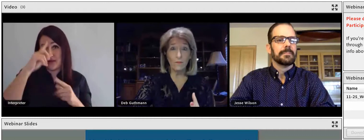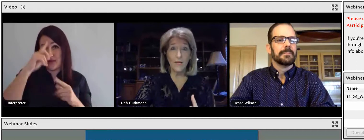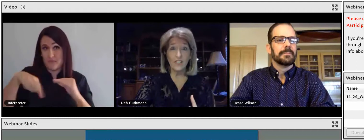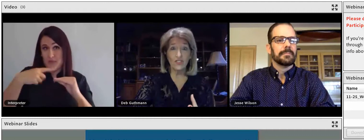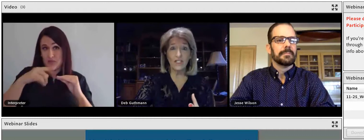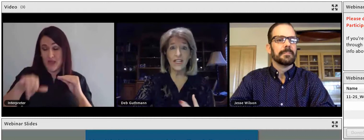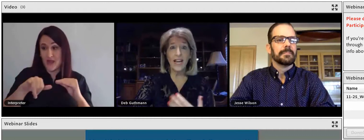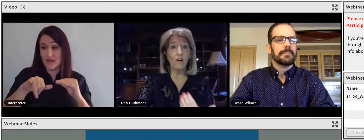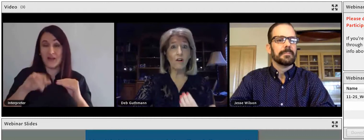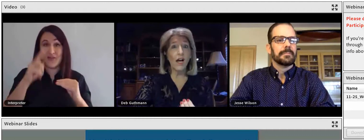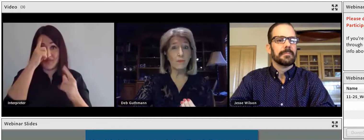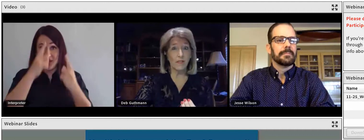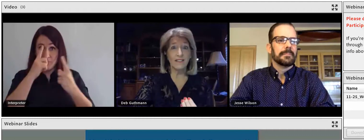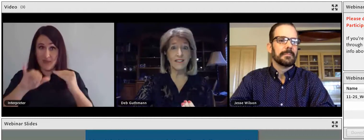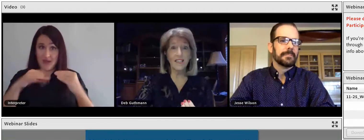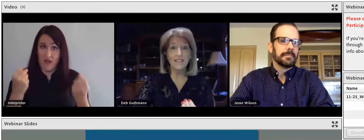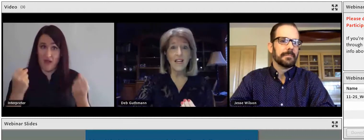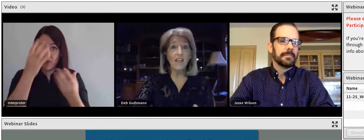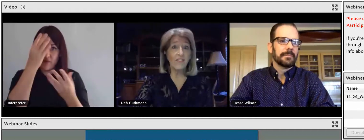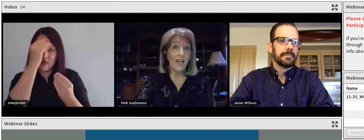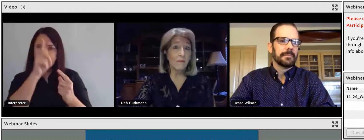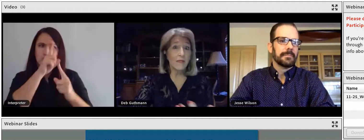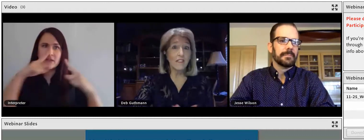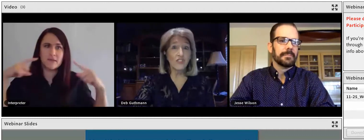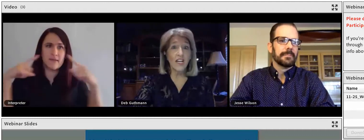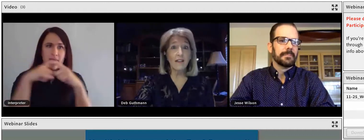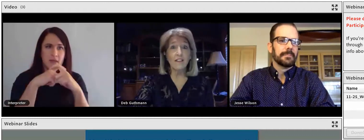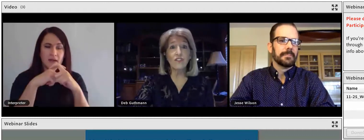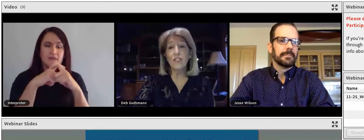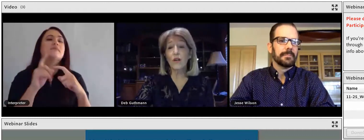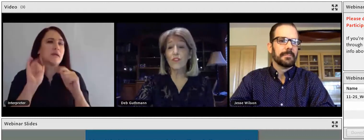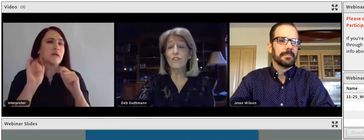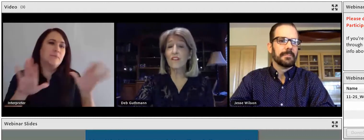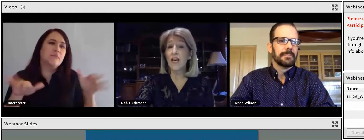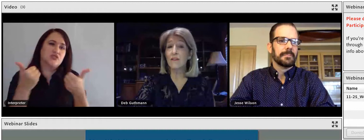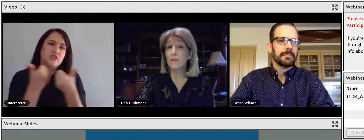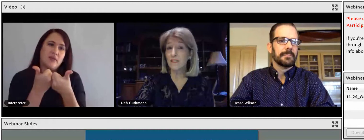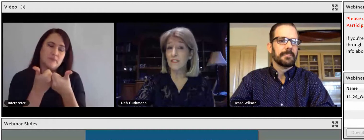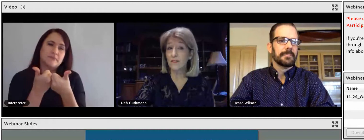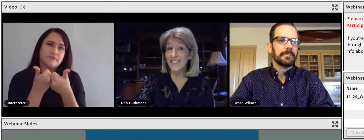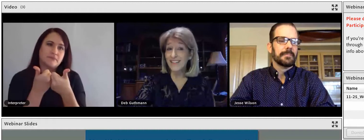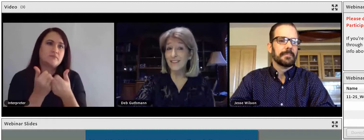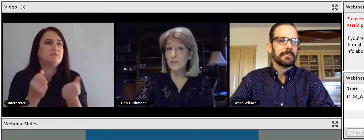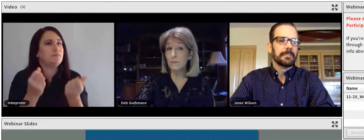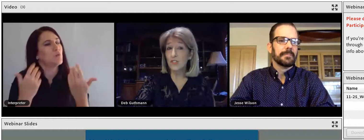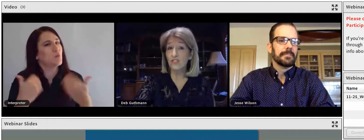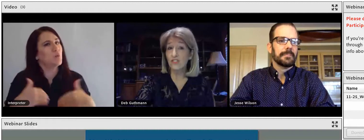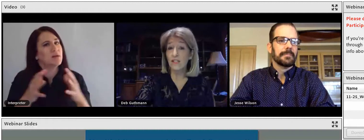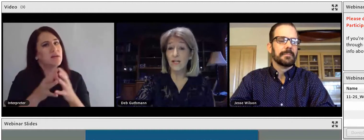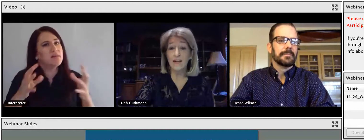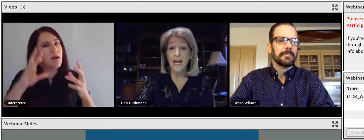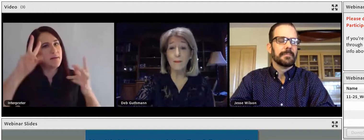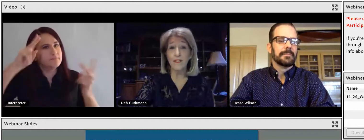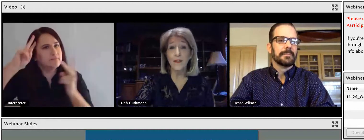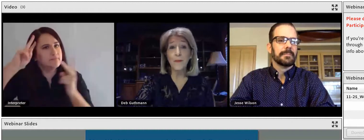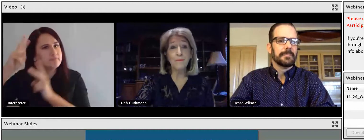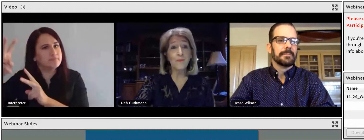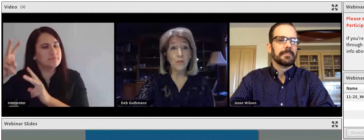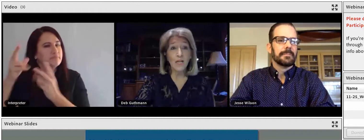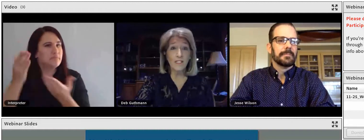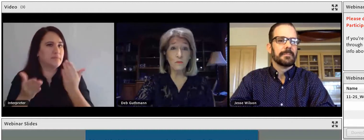health information and how complex it is, that can be a challenge. So there's a lot of misunderstandings potentially that can